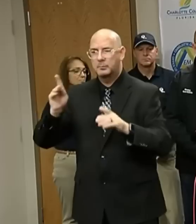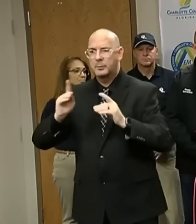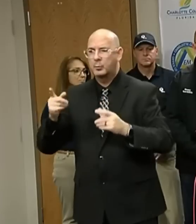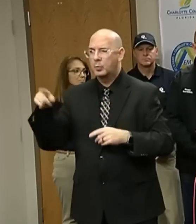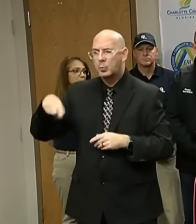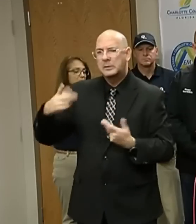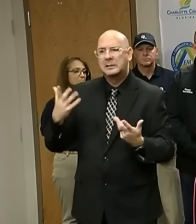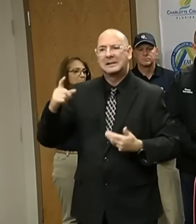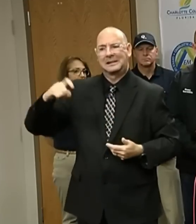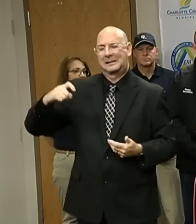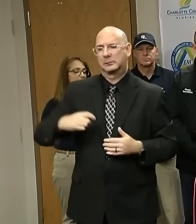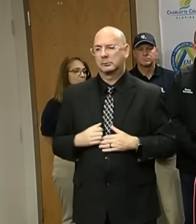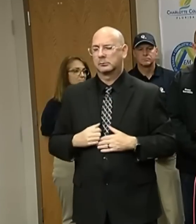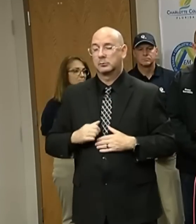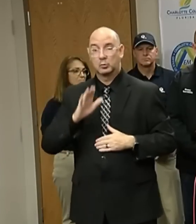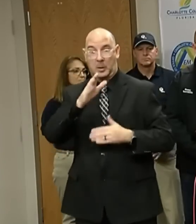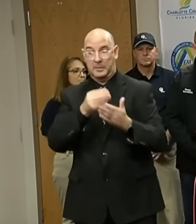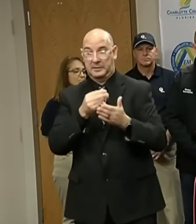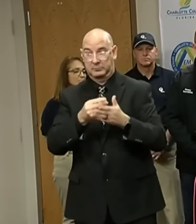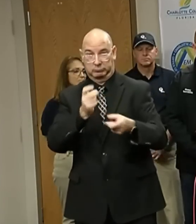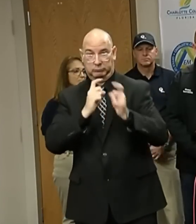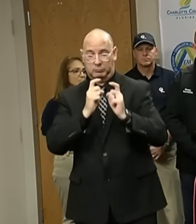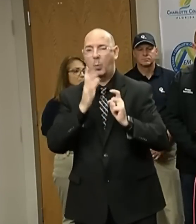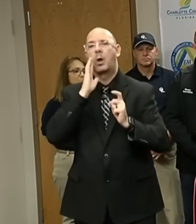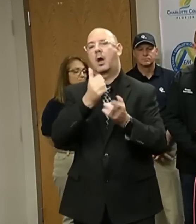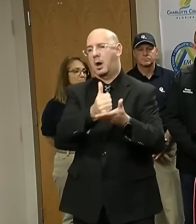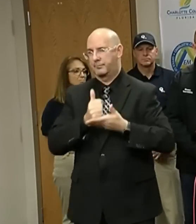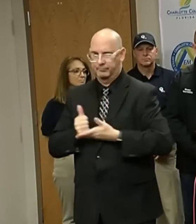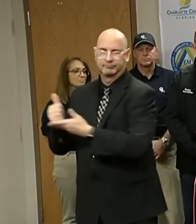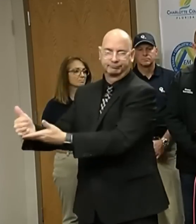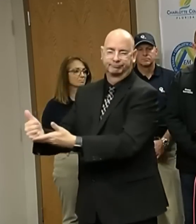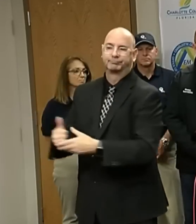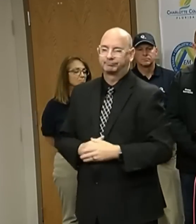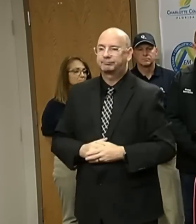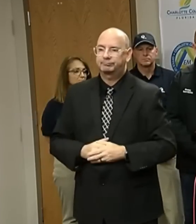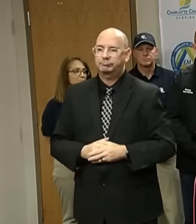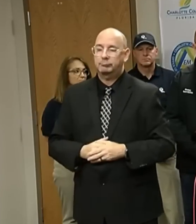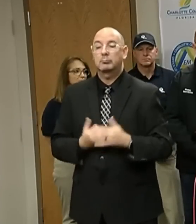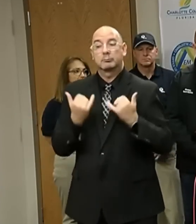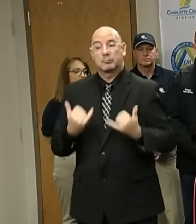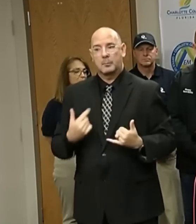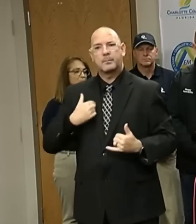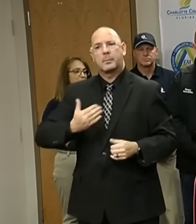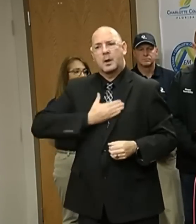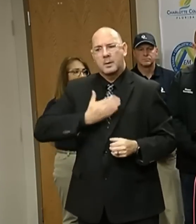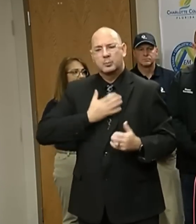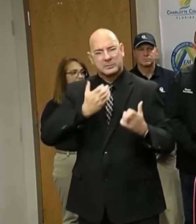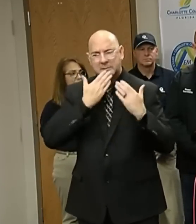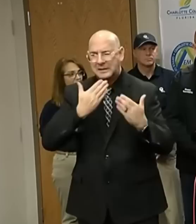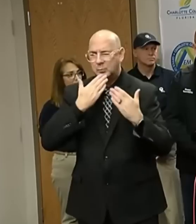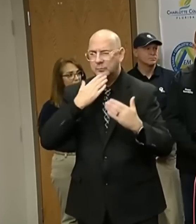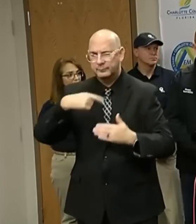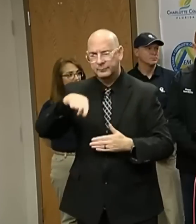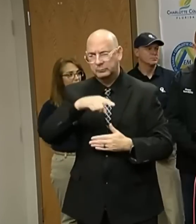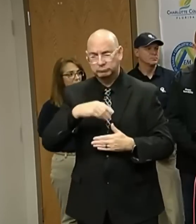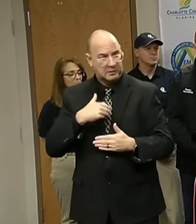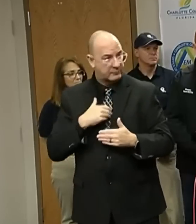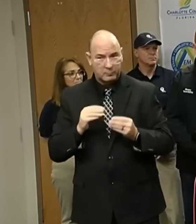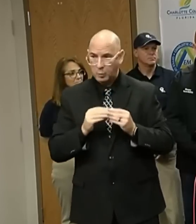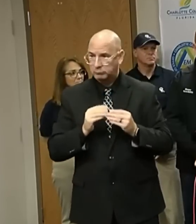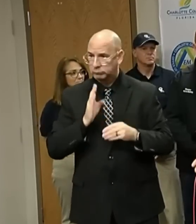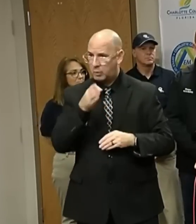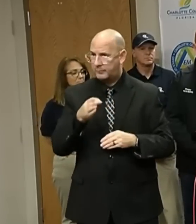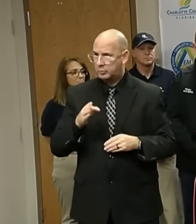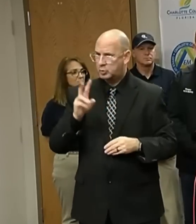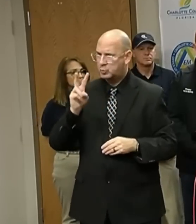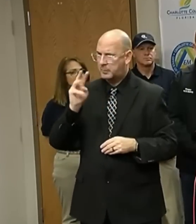financial contribution can make a world of difference. And so we're happy that so many people have done. I think we're over $2 million